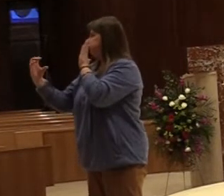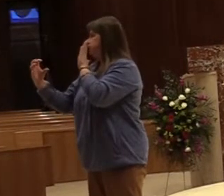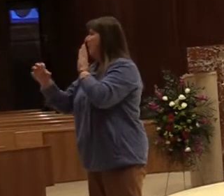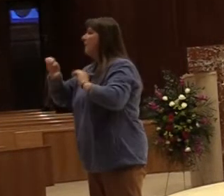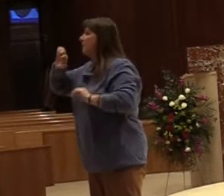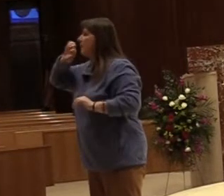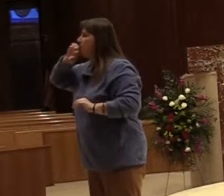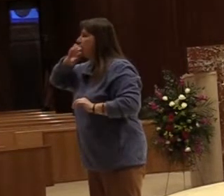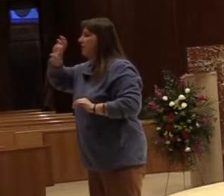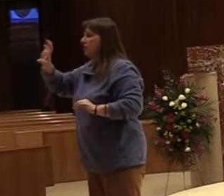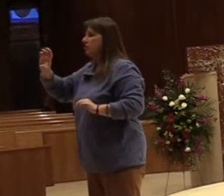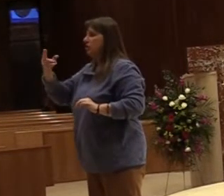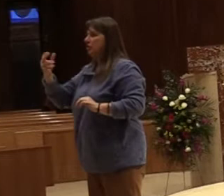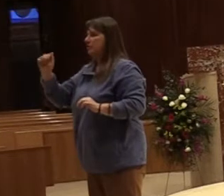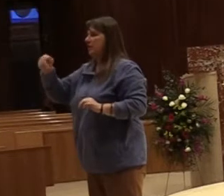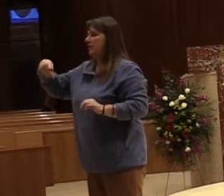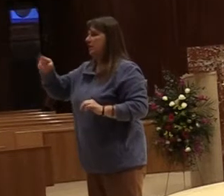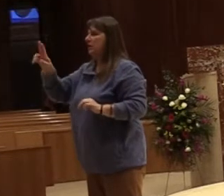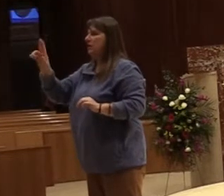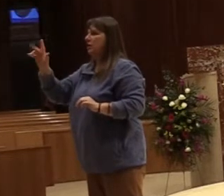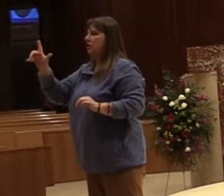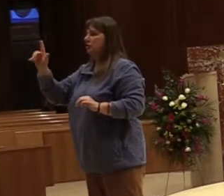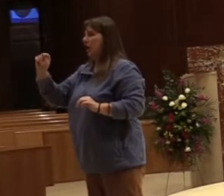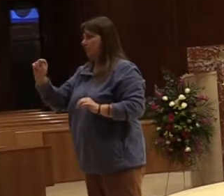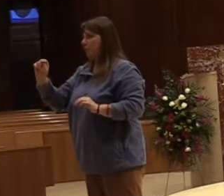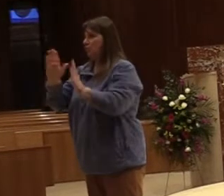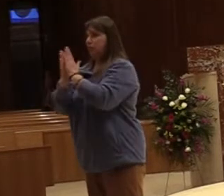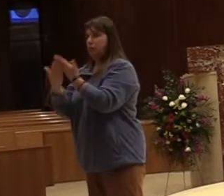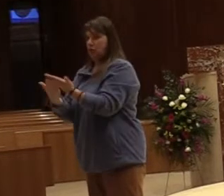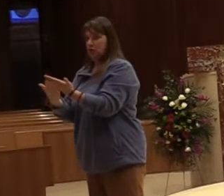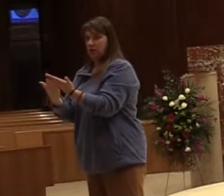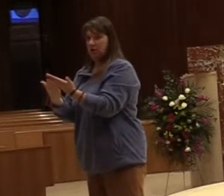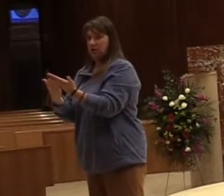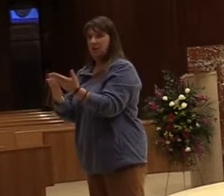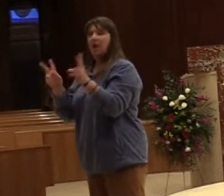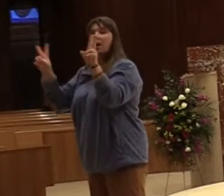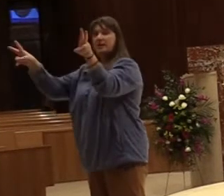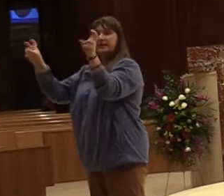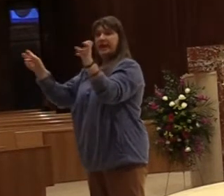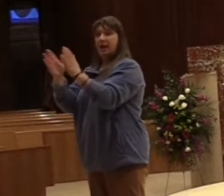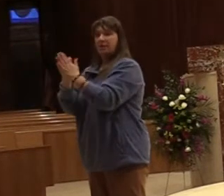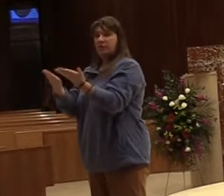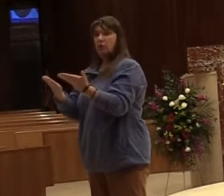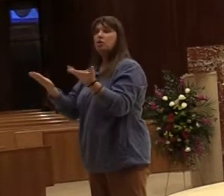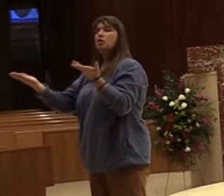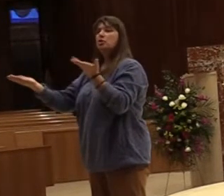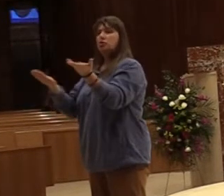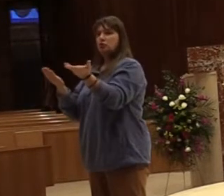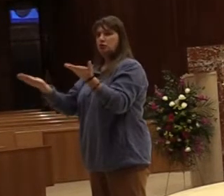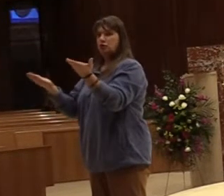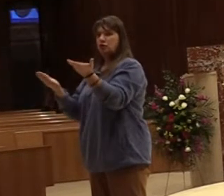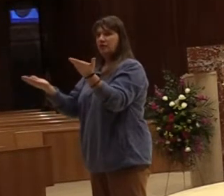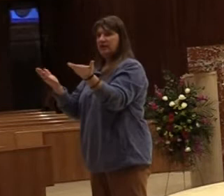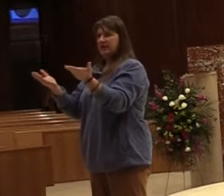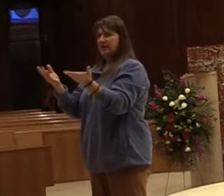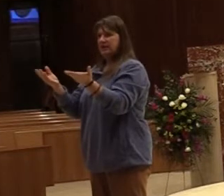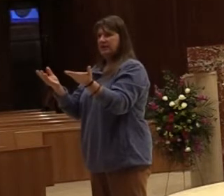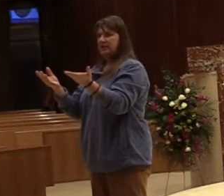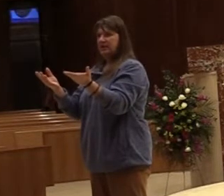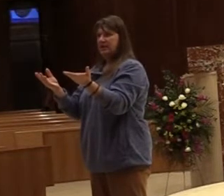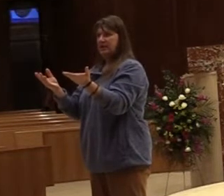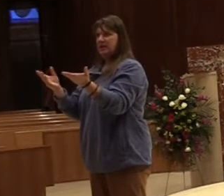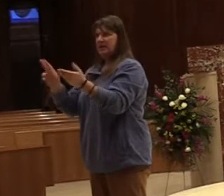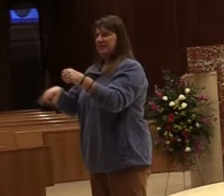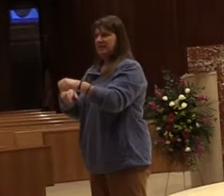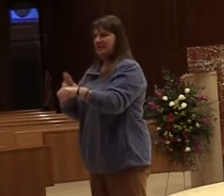to Caesar. It's serving the nation by living our Catholic beliefs in political life. But I believe